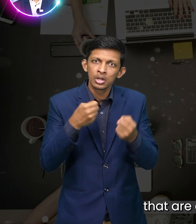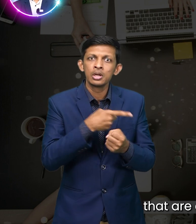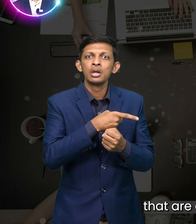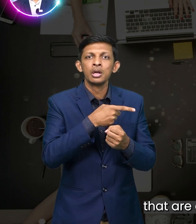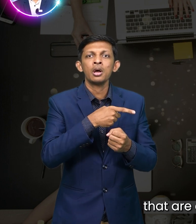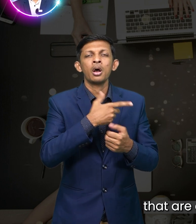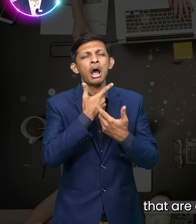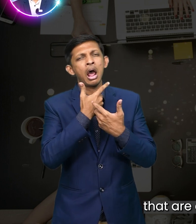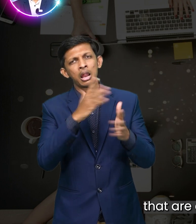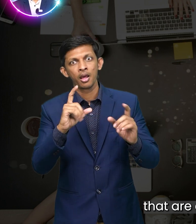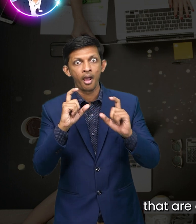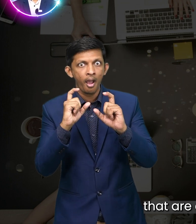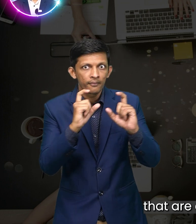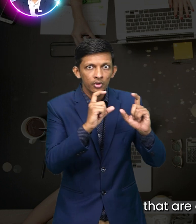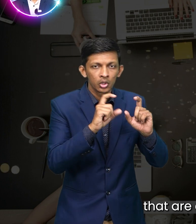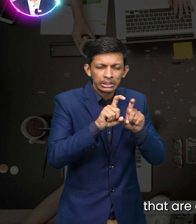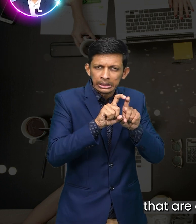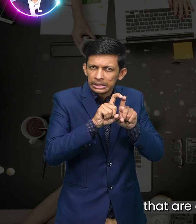any career.